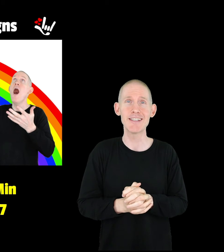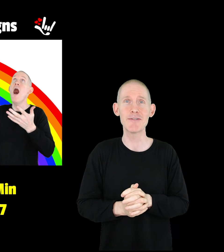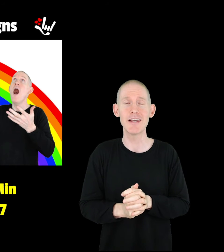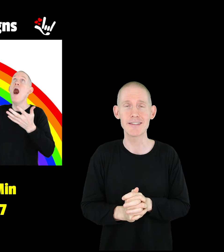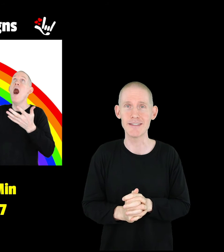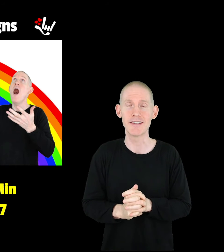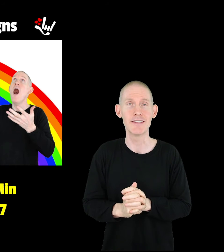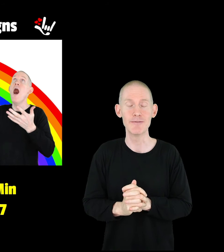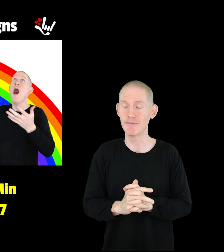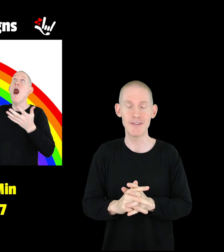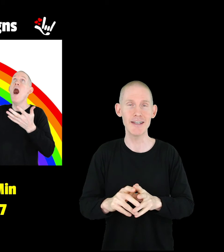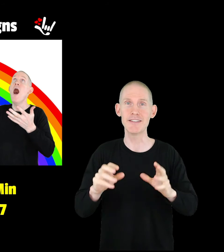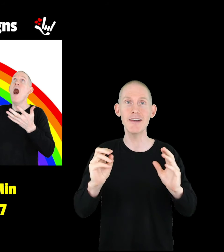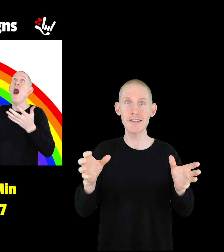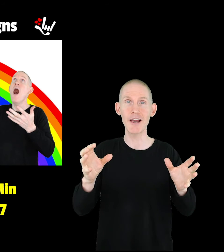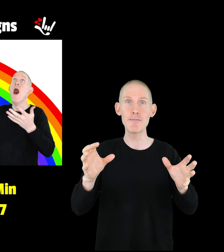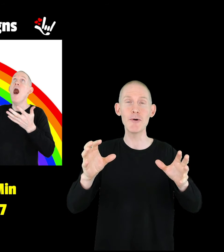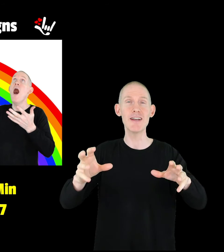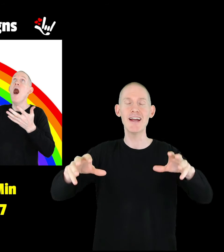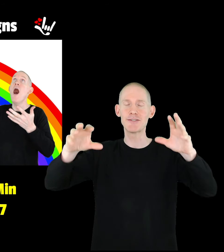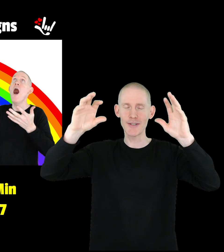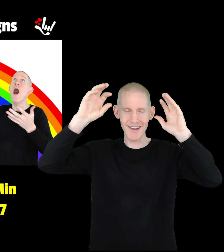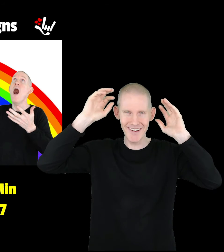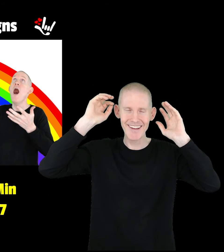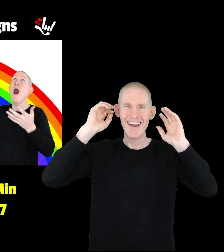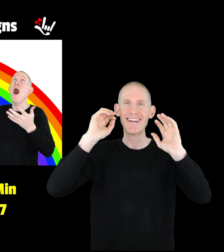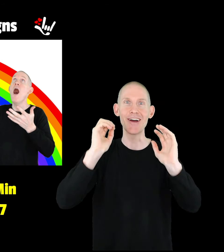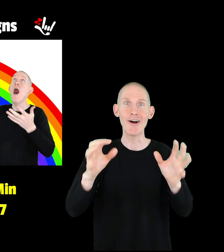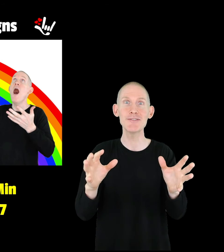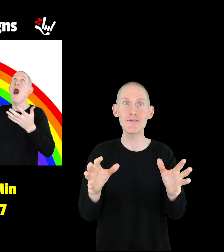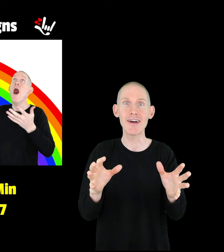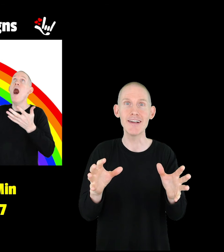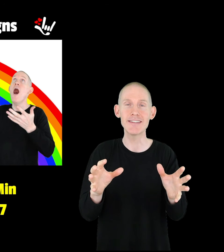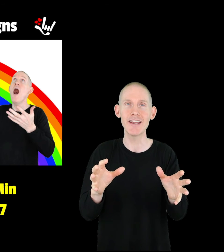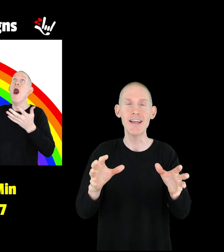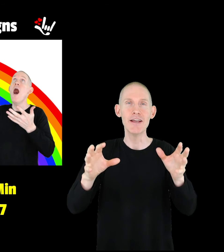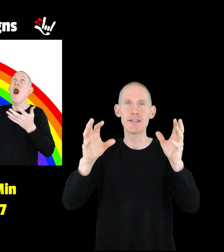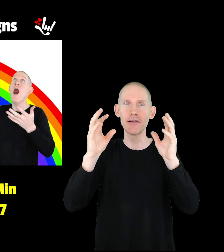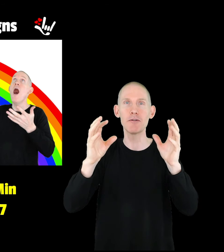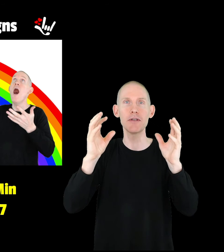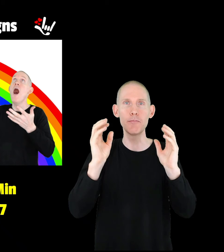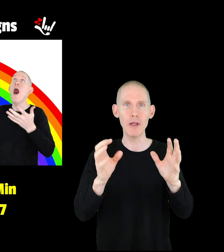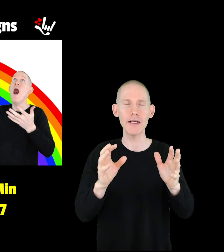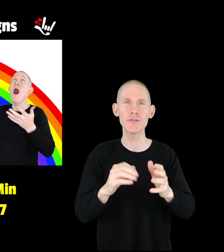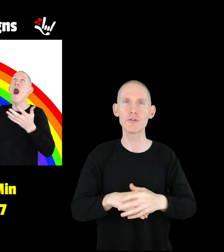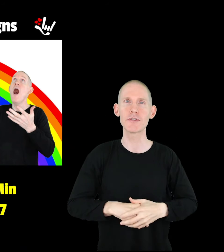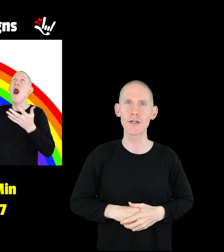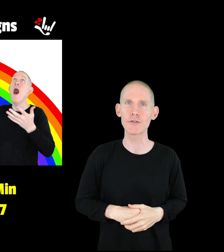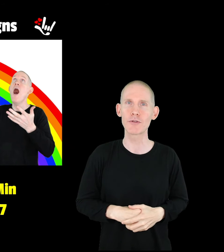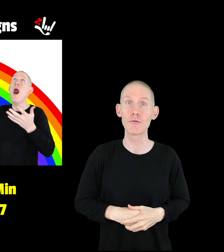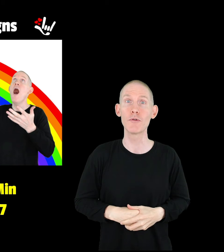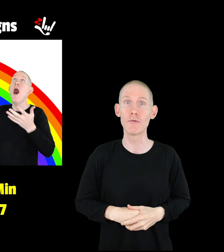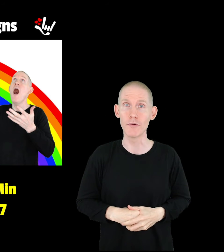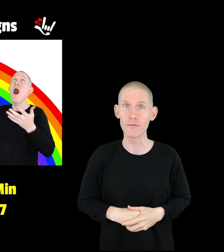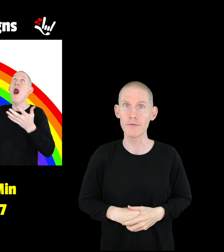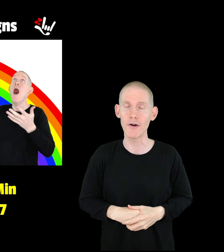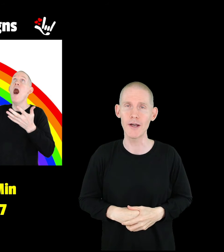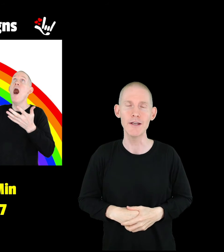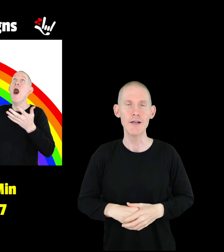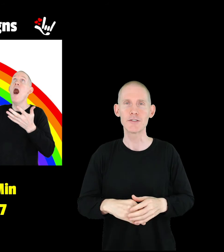1,787 lessons. That is not a typo. It has tons of content to literally blast your skills through the roof. All right. So we